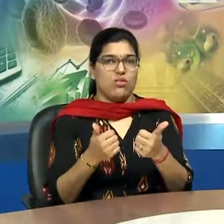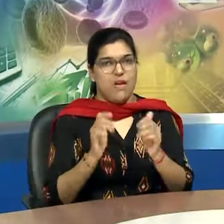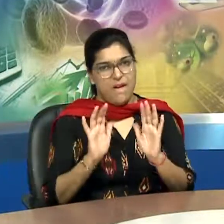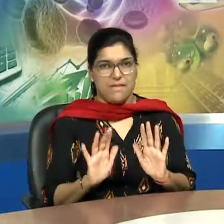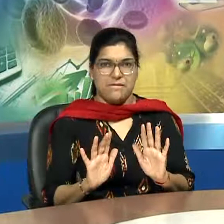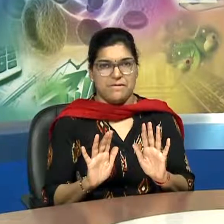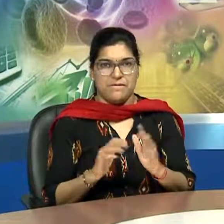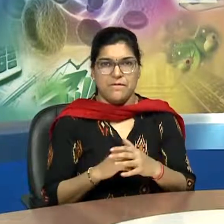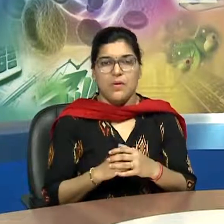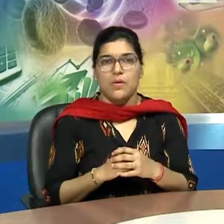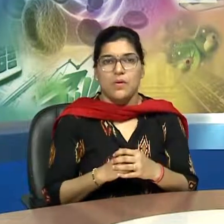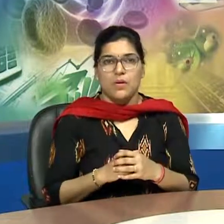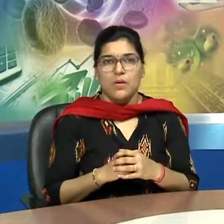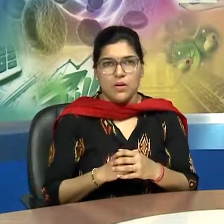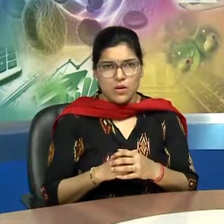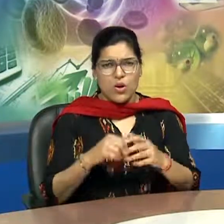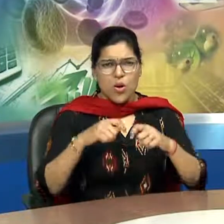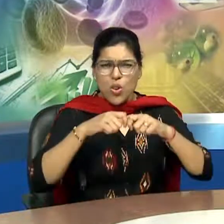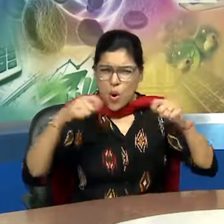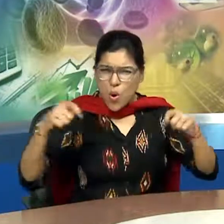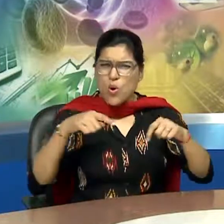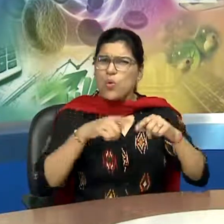And the longer term treatments